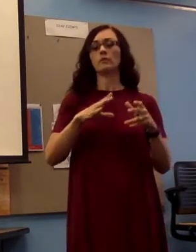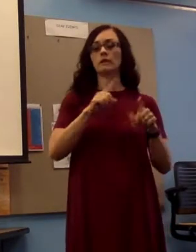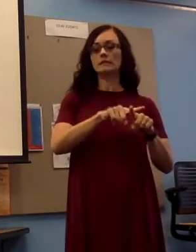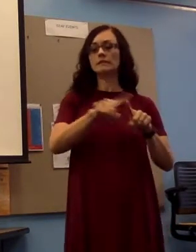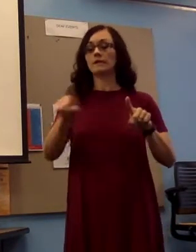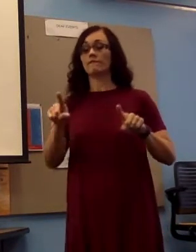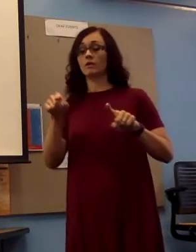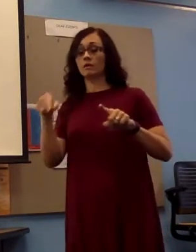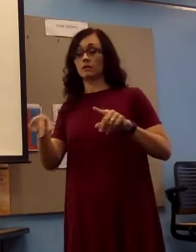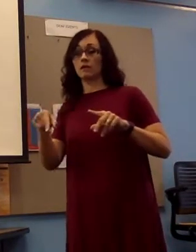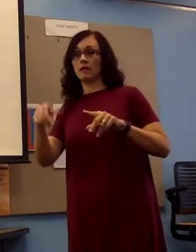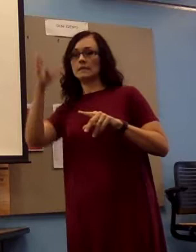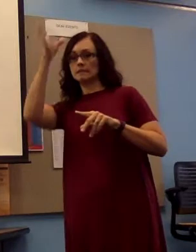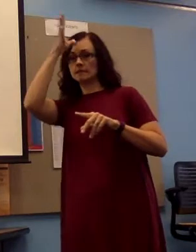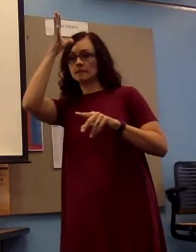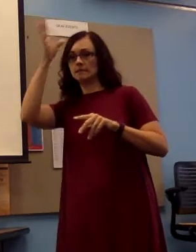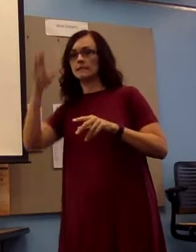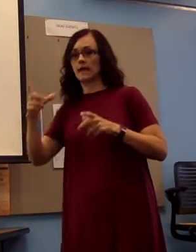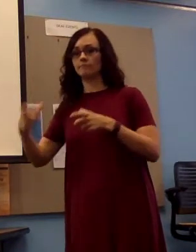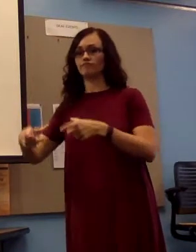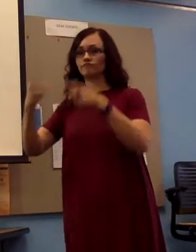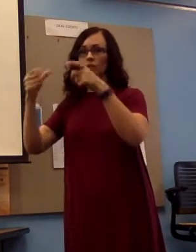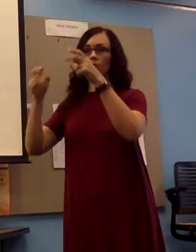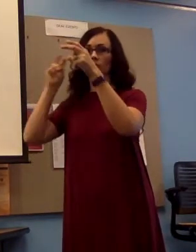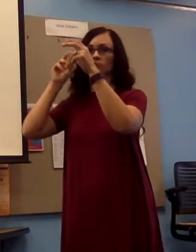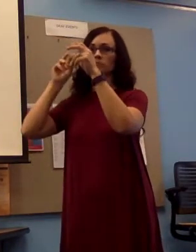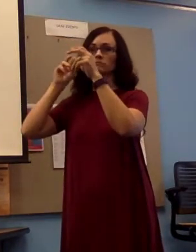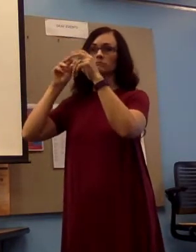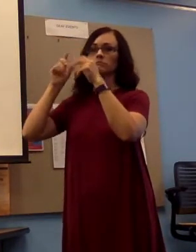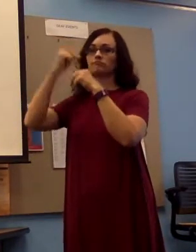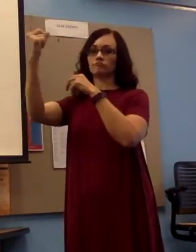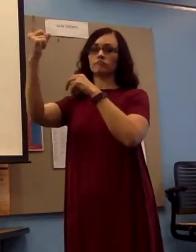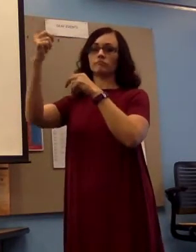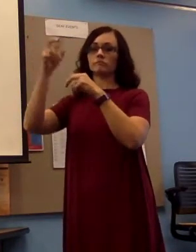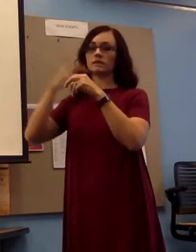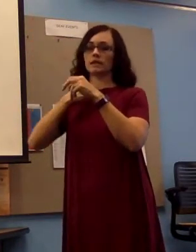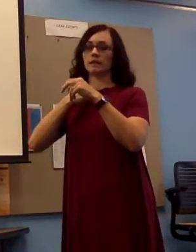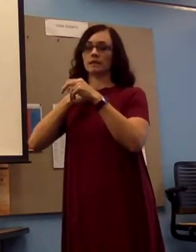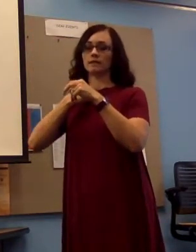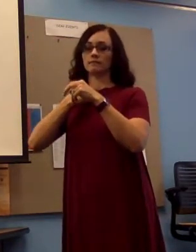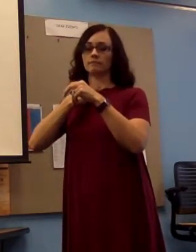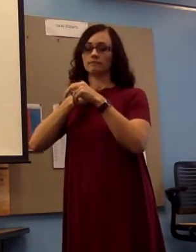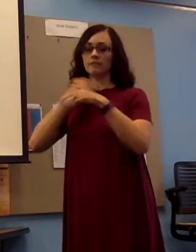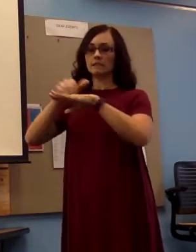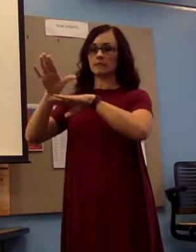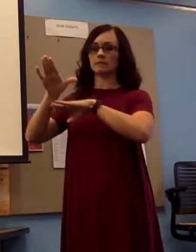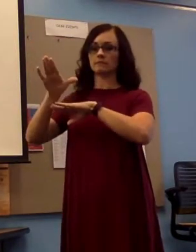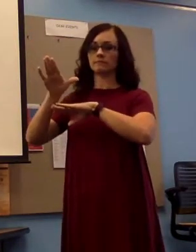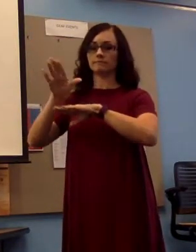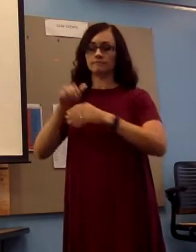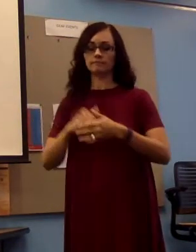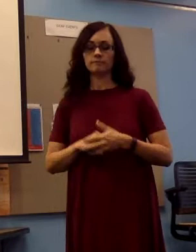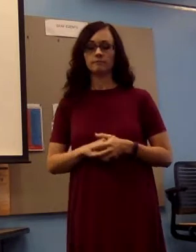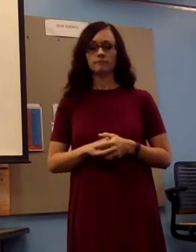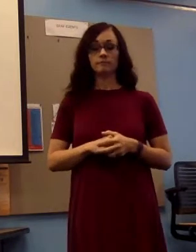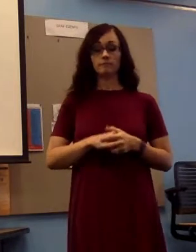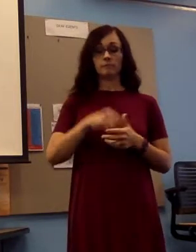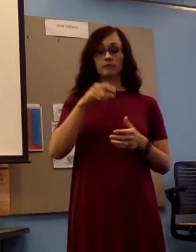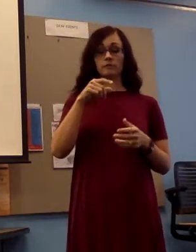And then in Tangled, they also use, in every version is a prince. In Tangled, it's actually just a commoner, like